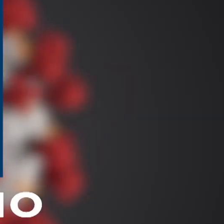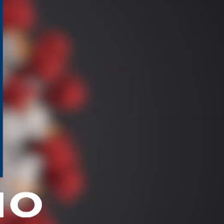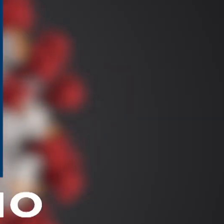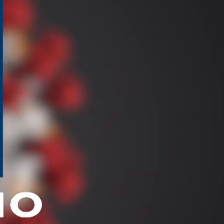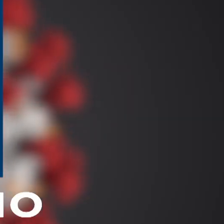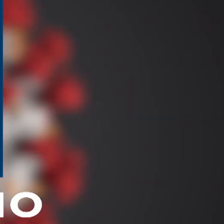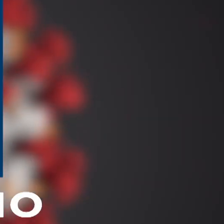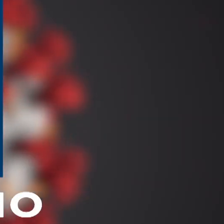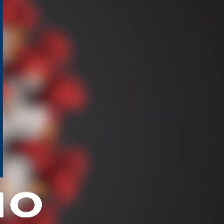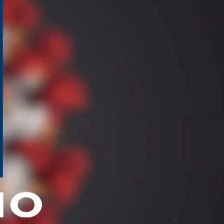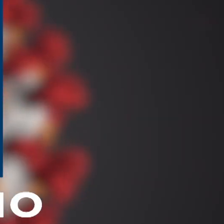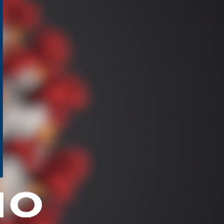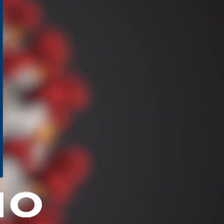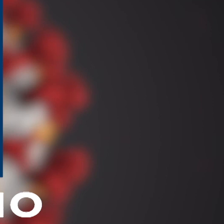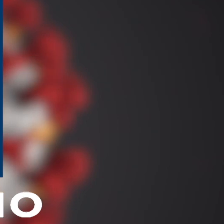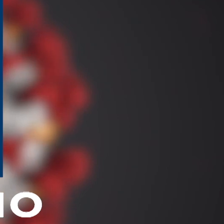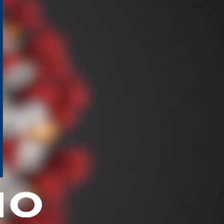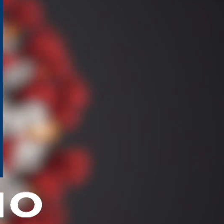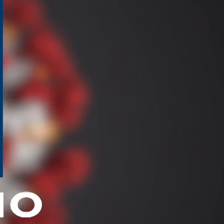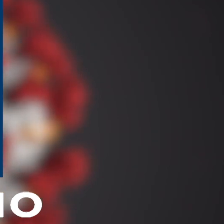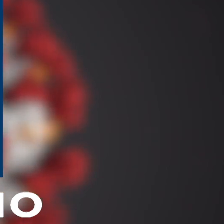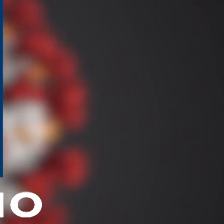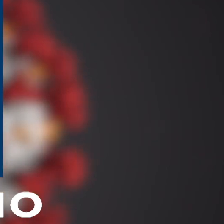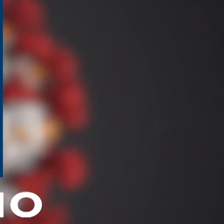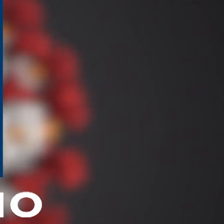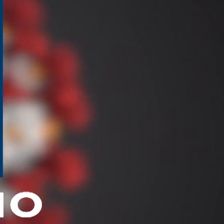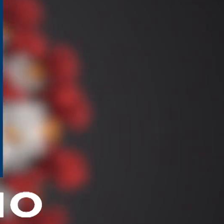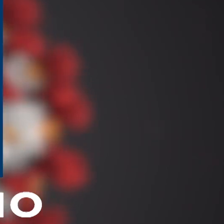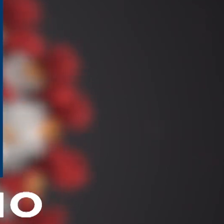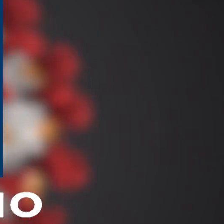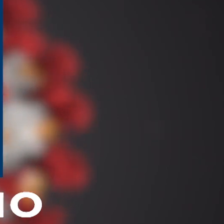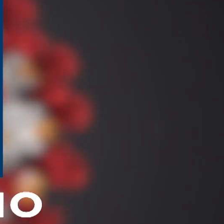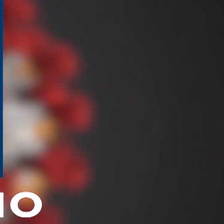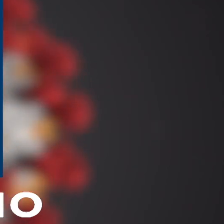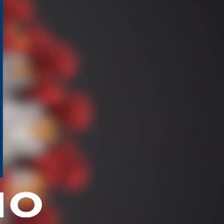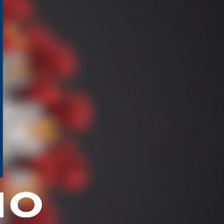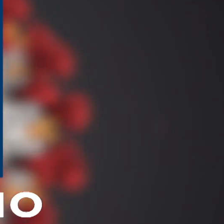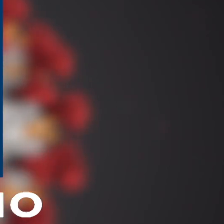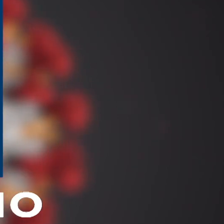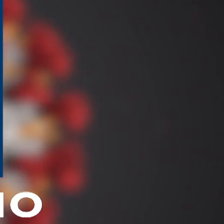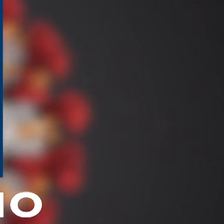For the latest information regarding the COVID-19